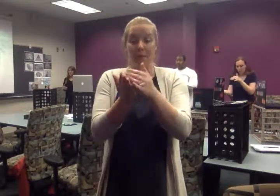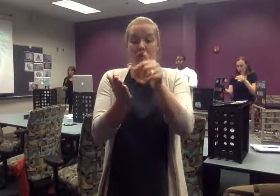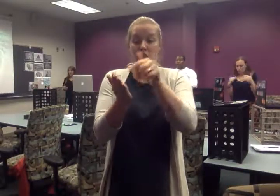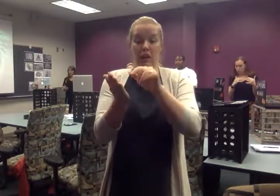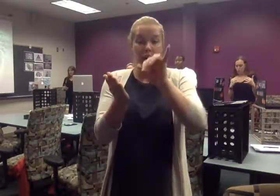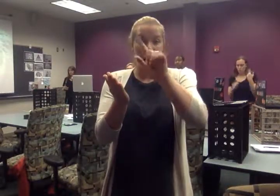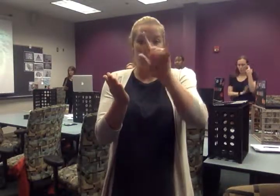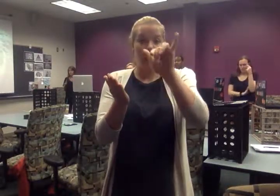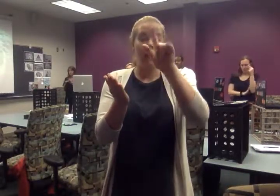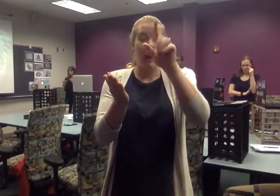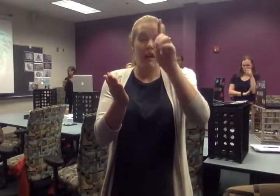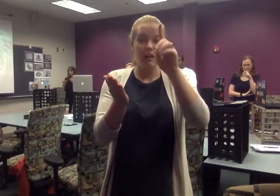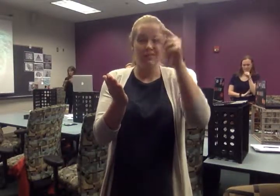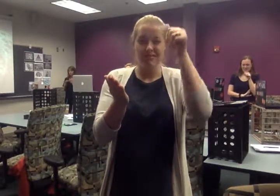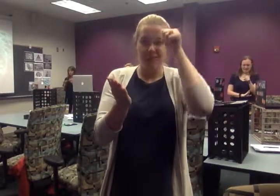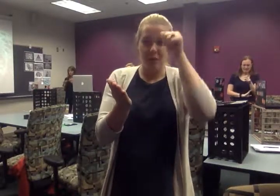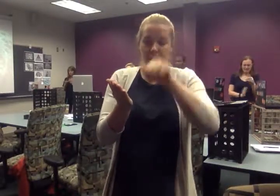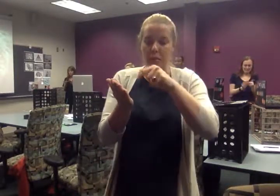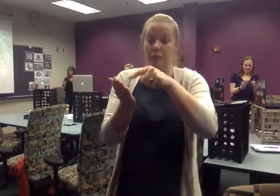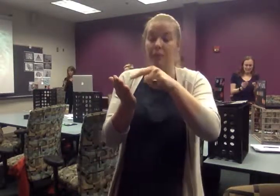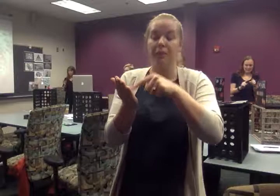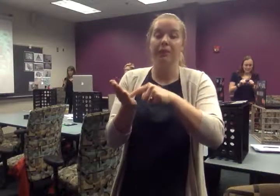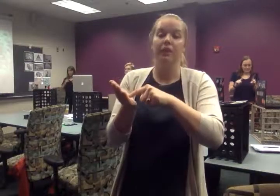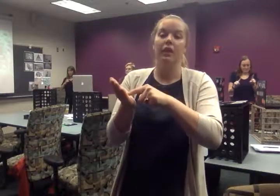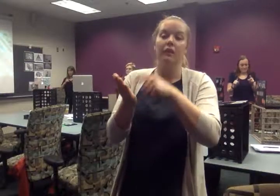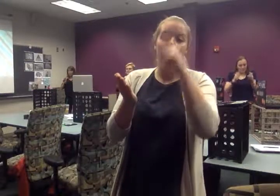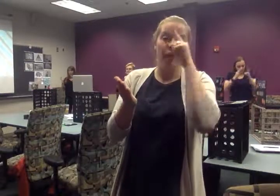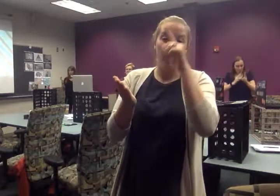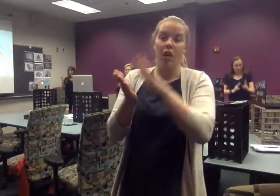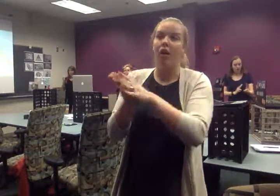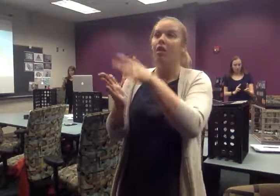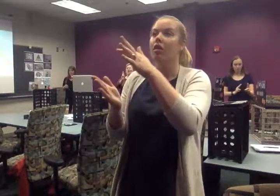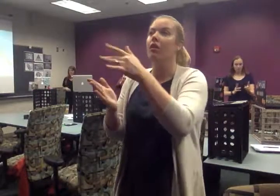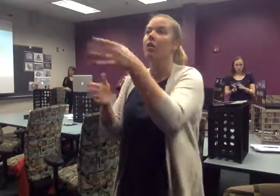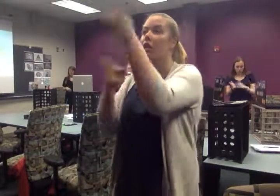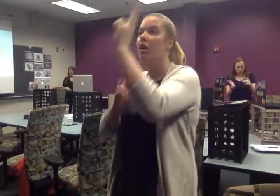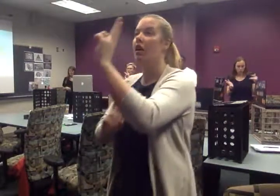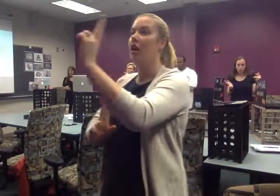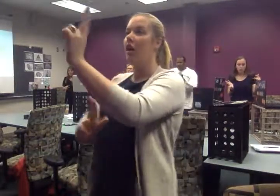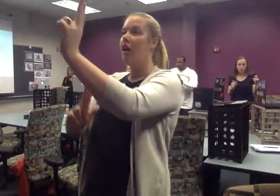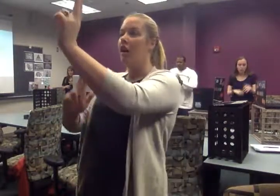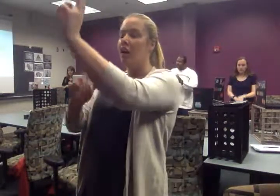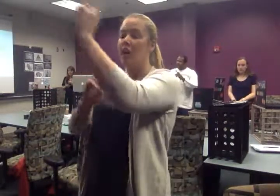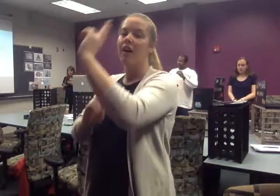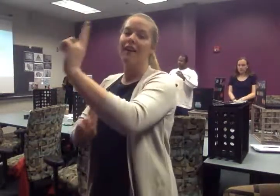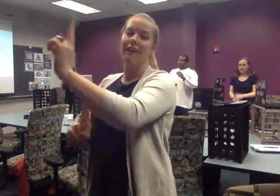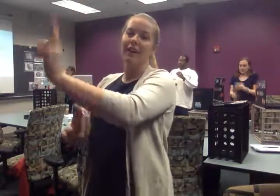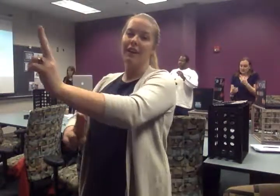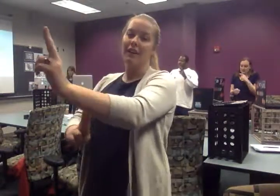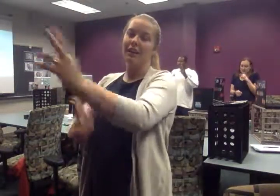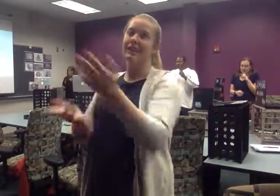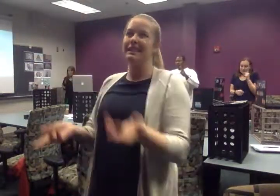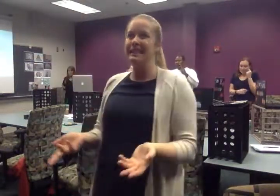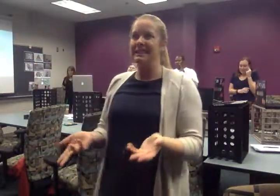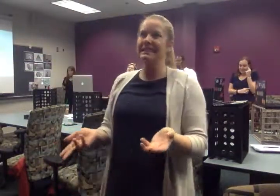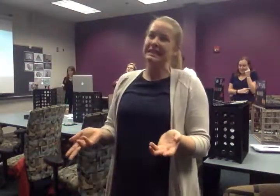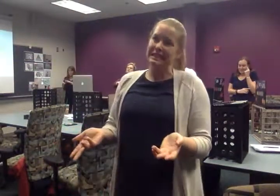for resources, but for glory, honor. Now, I don't want to sound cynical and disbelieving, but we still tell ourselves those